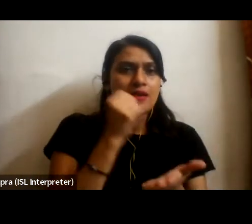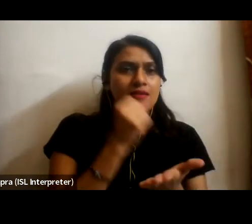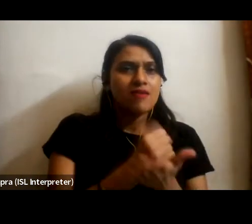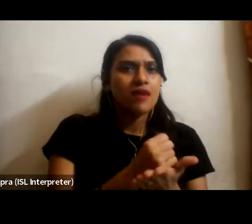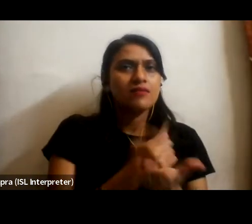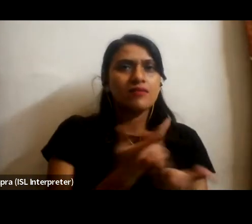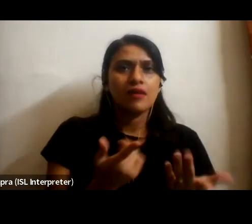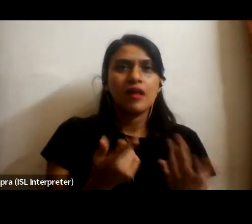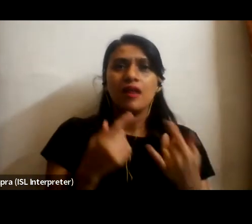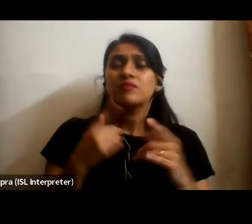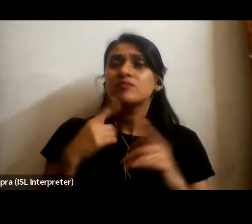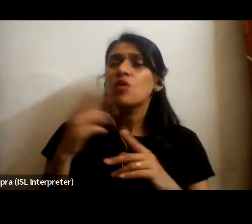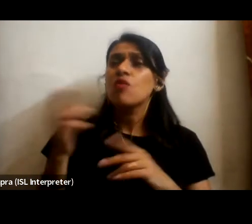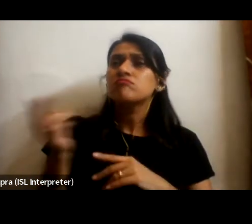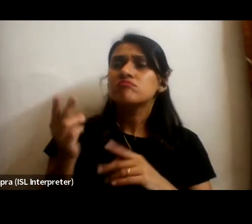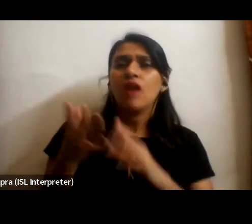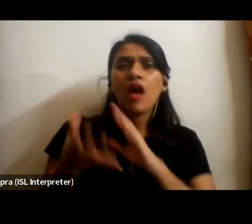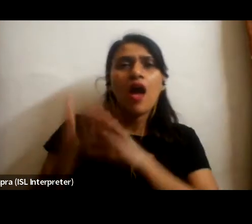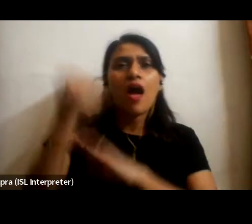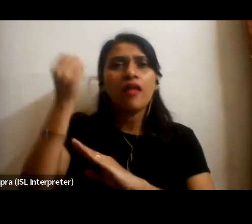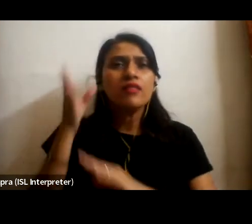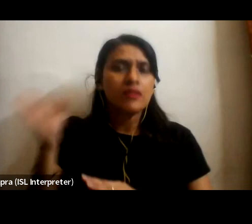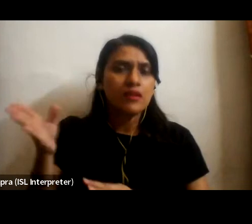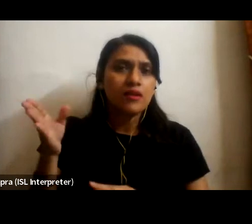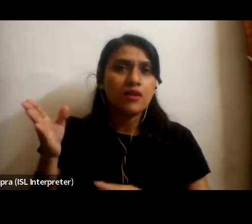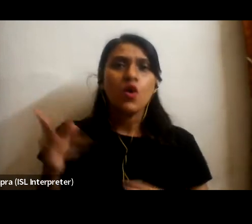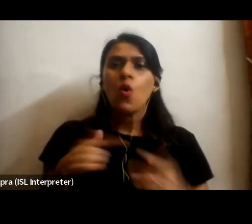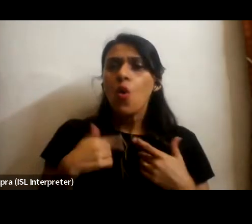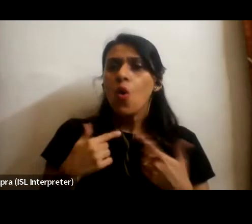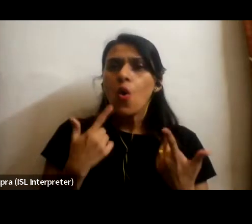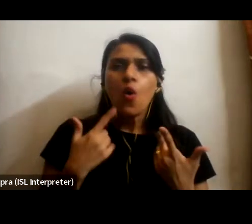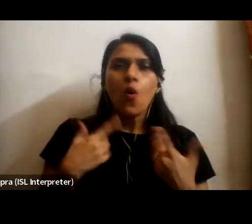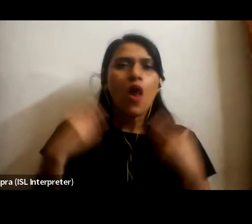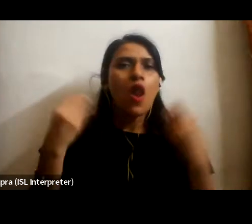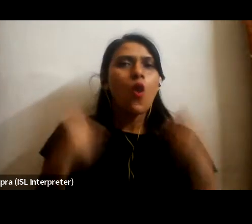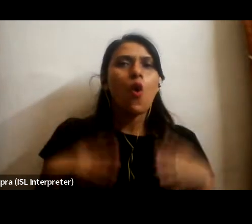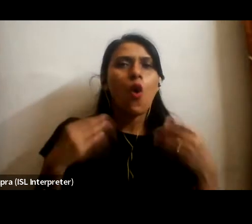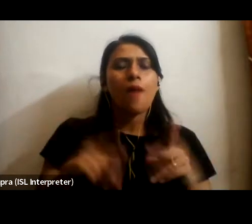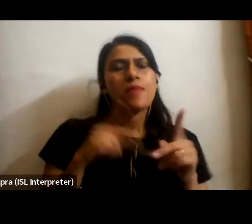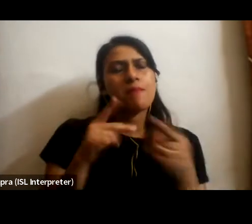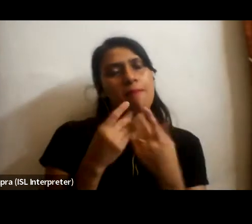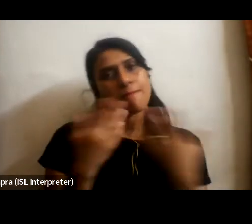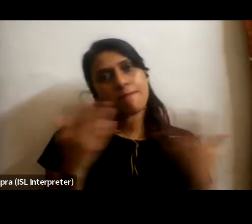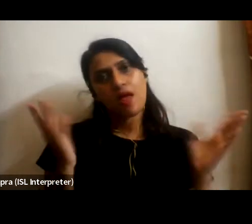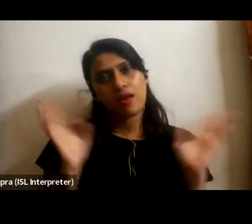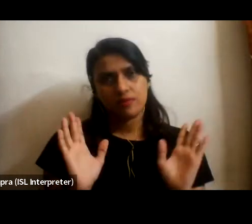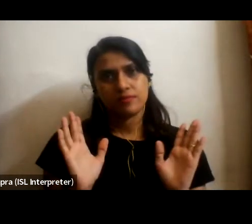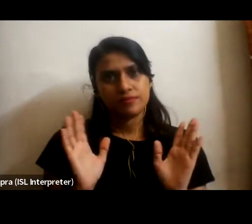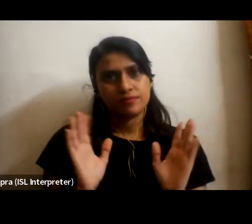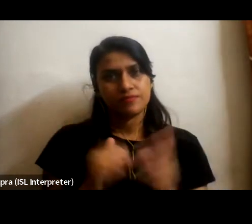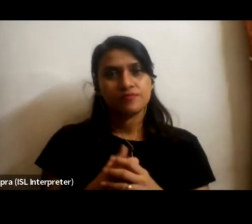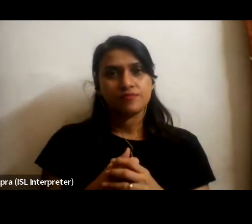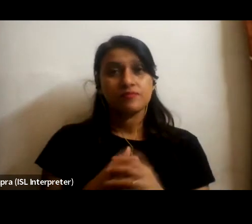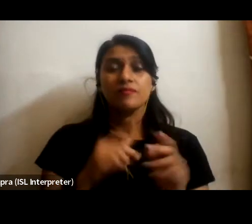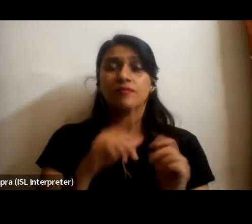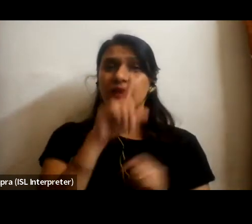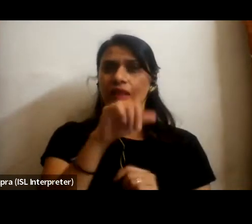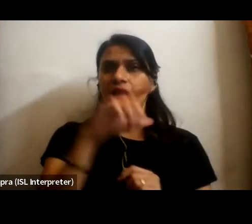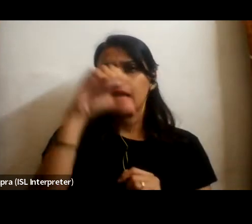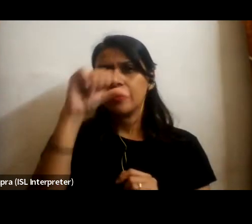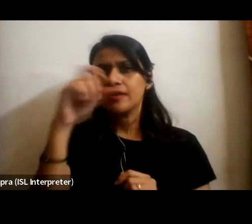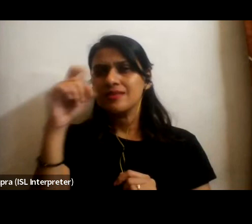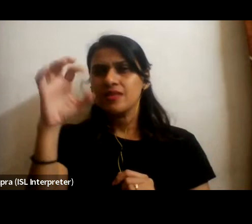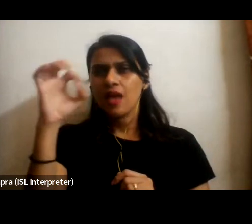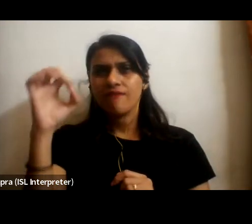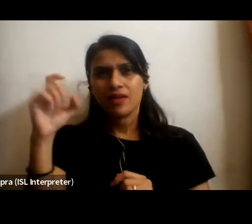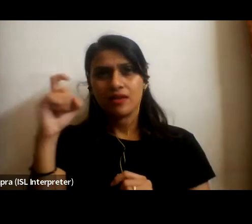of landlords and things like that. The common person was losing out. And so towards the end of the 1970s, of course,